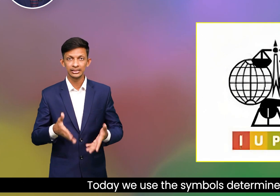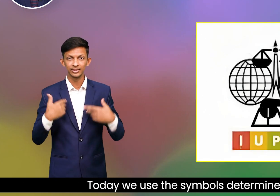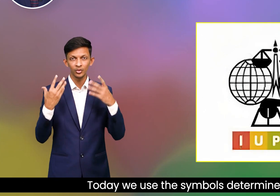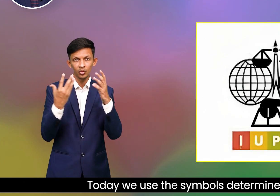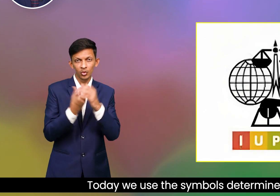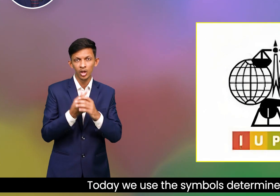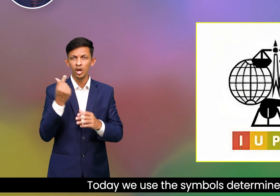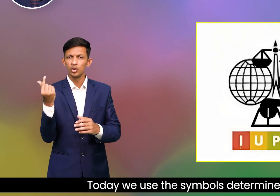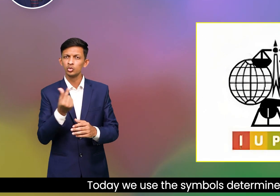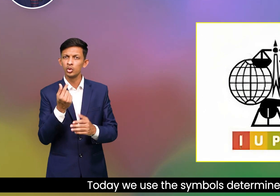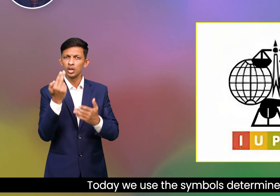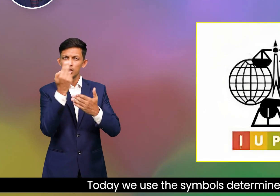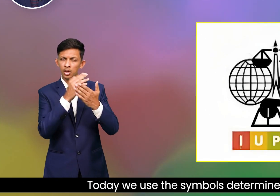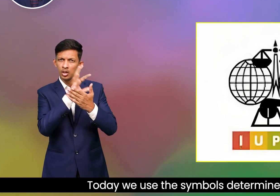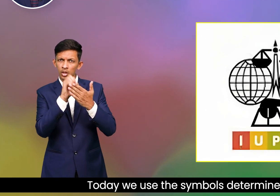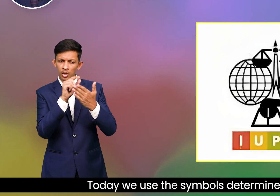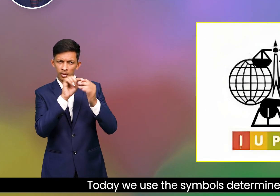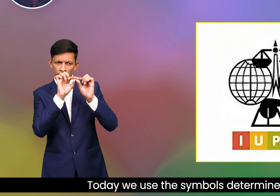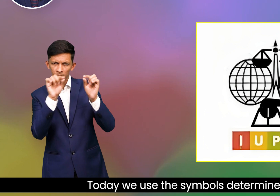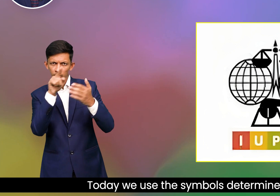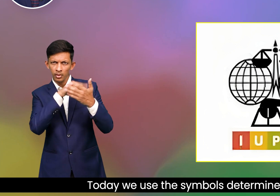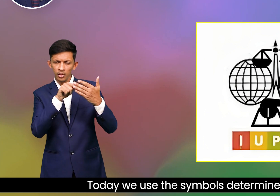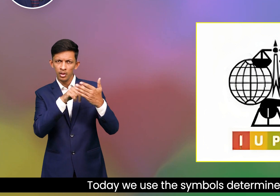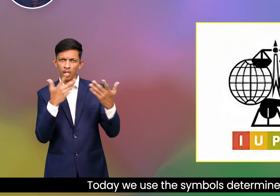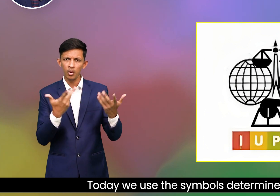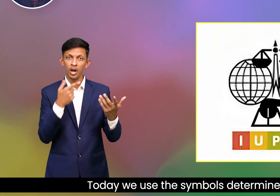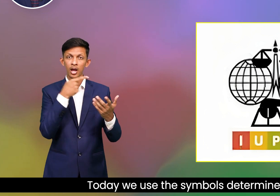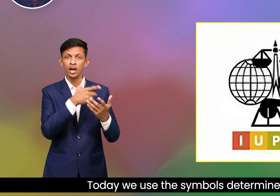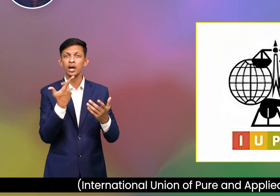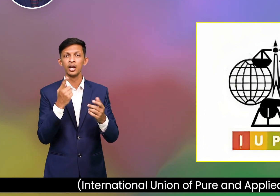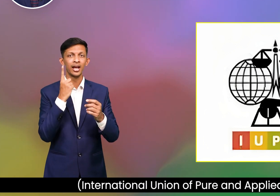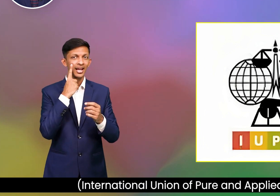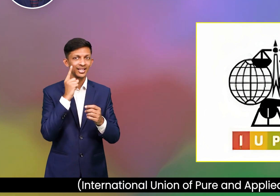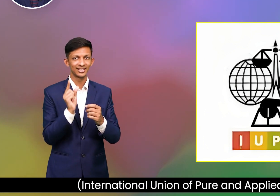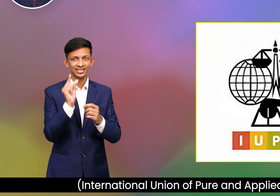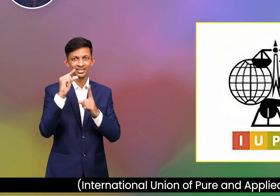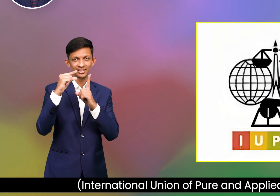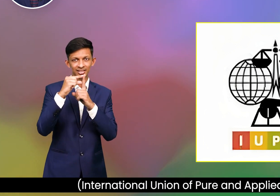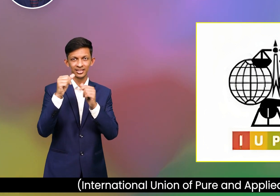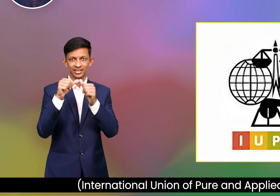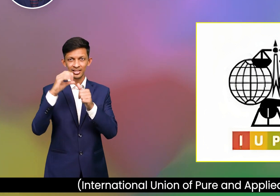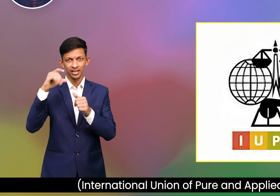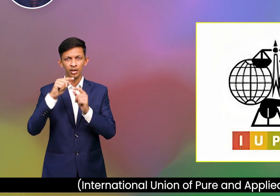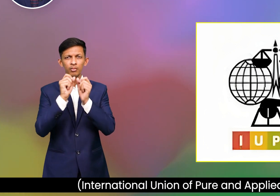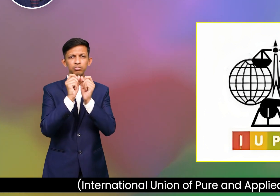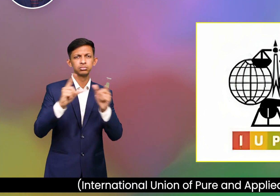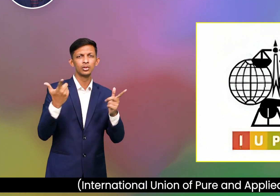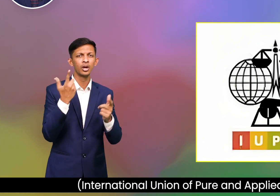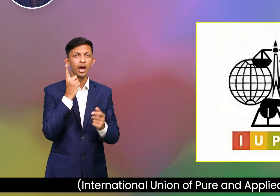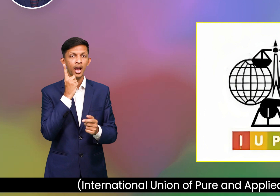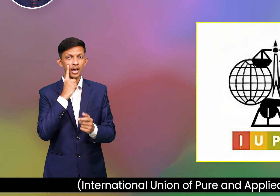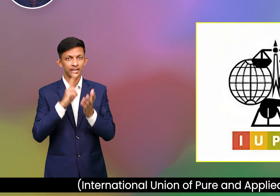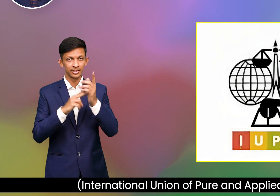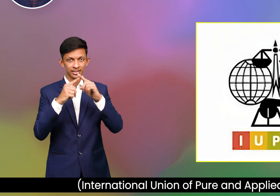Today, we use the symbols determined by IUPAC, International Union of